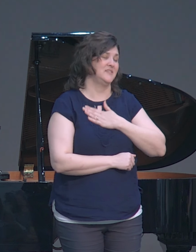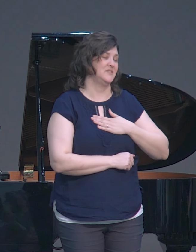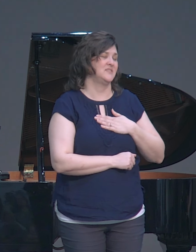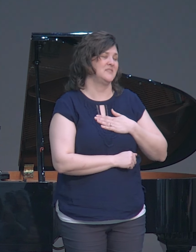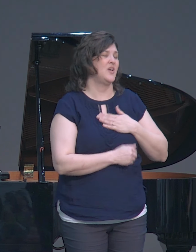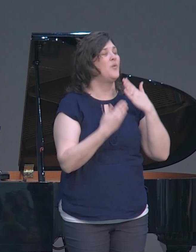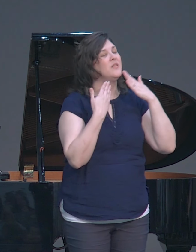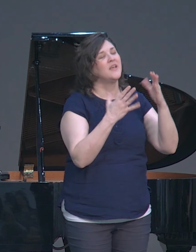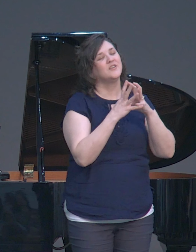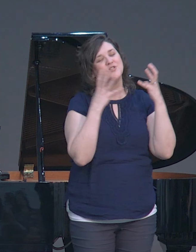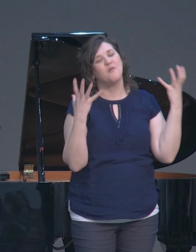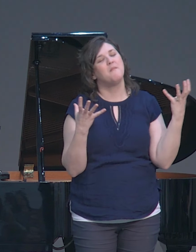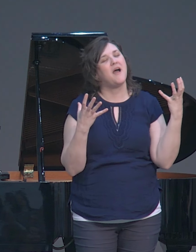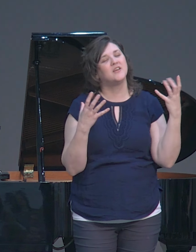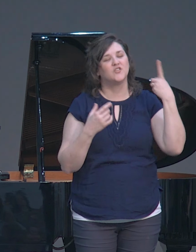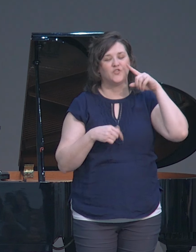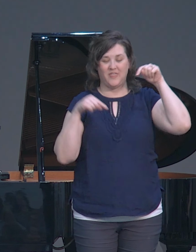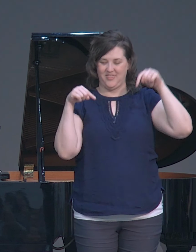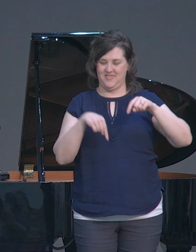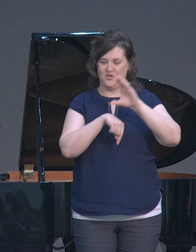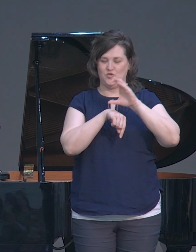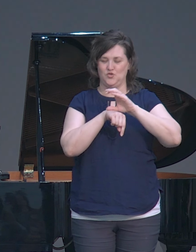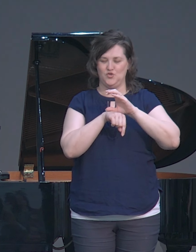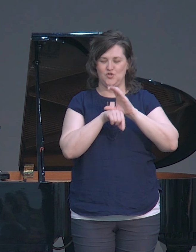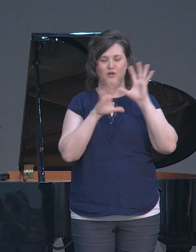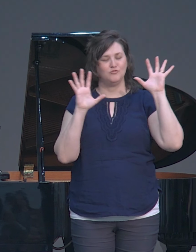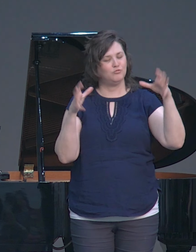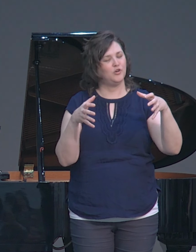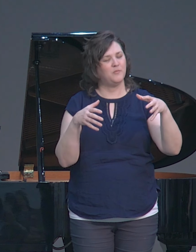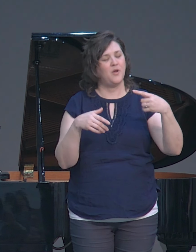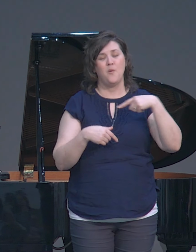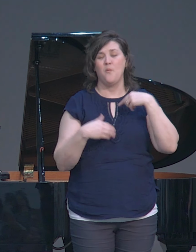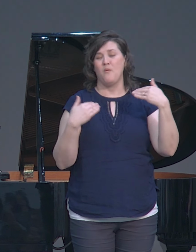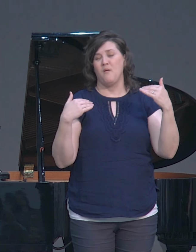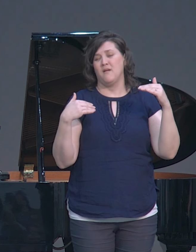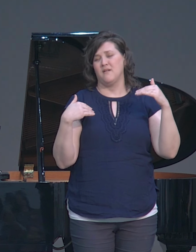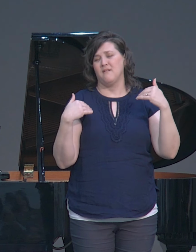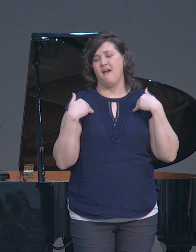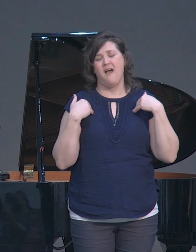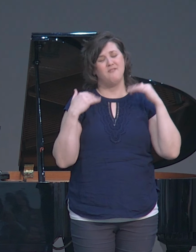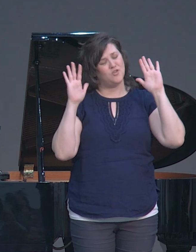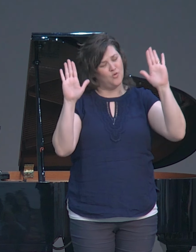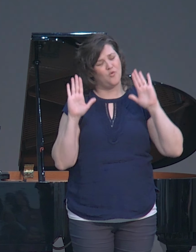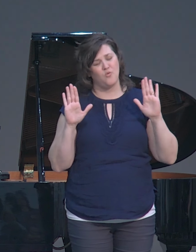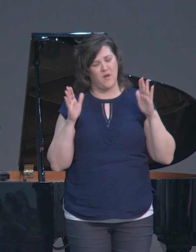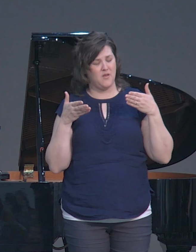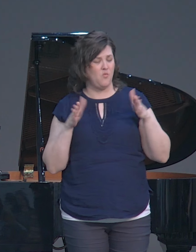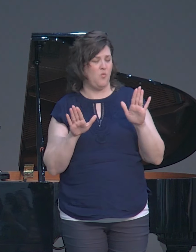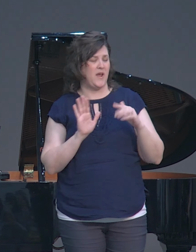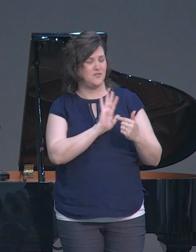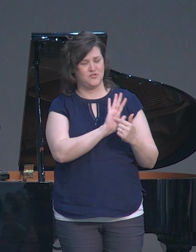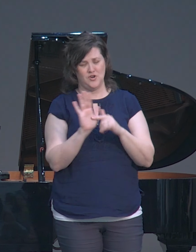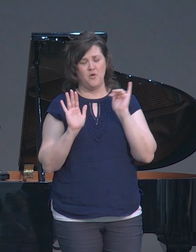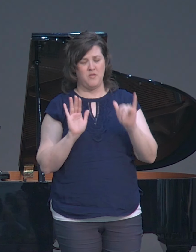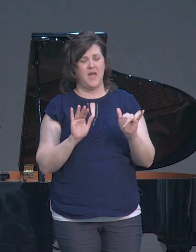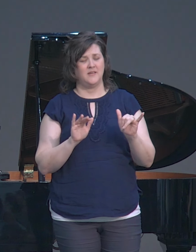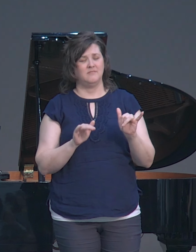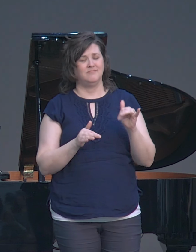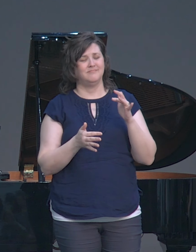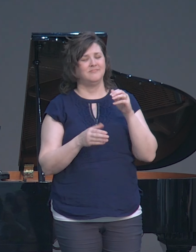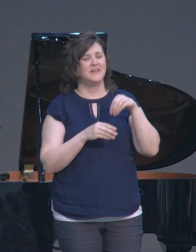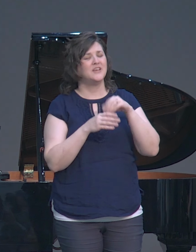We thank you so much for this church body. We have a great context to live this out. Would you help us do that? We ask in